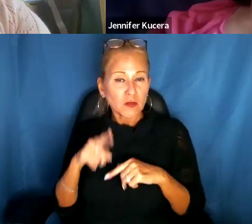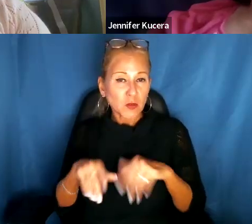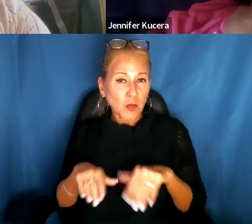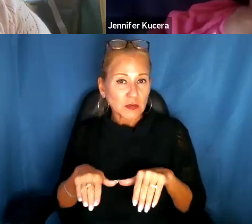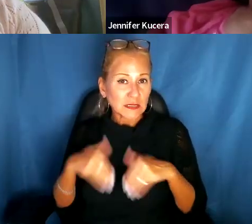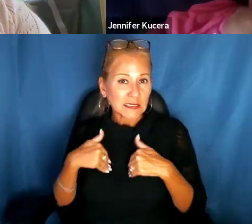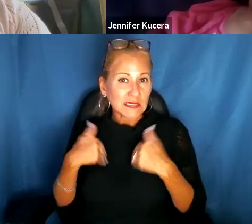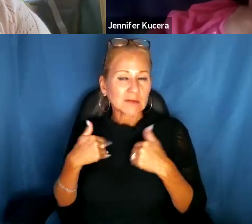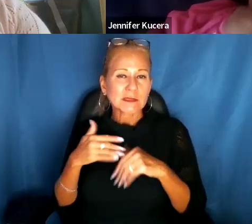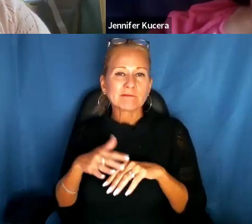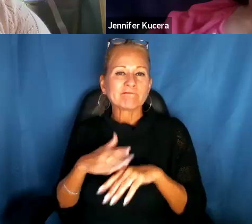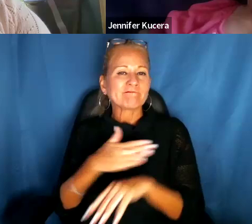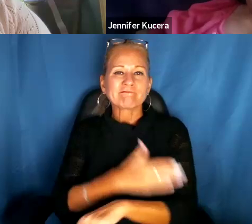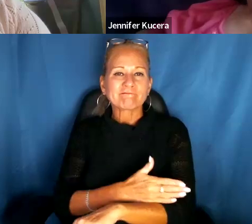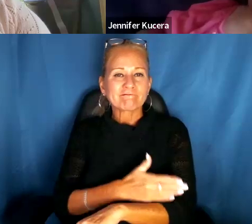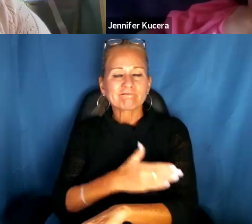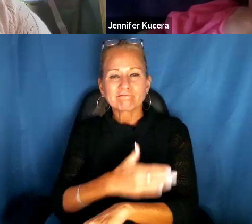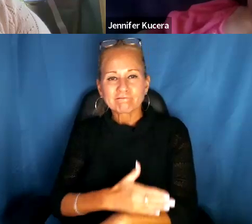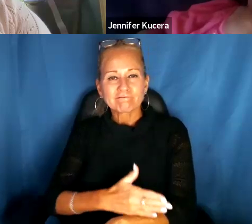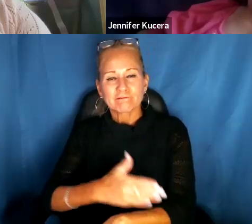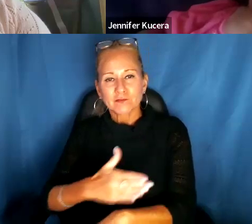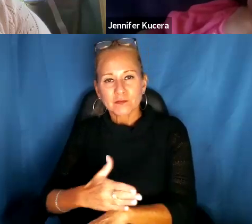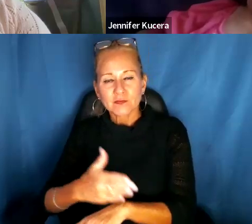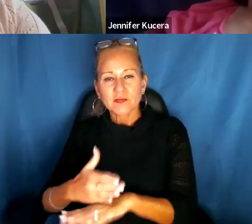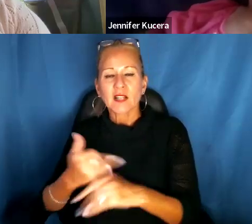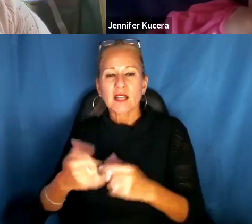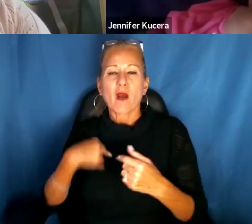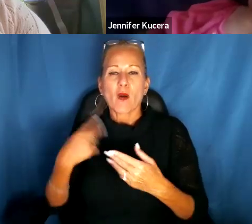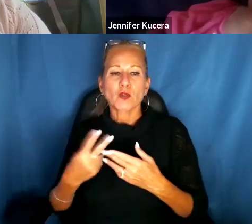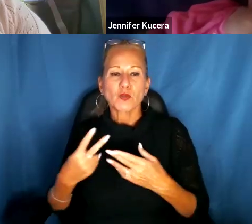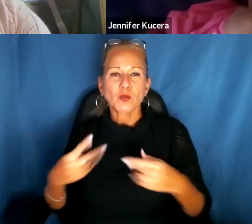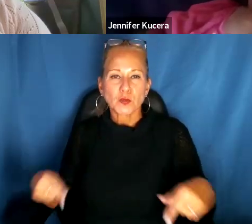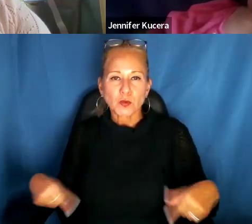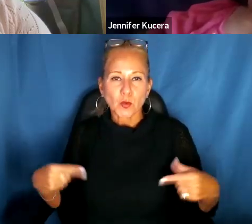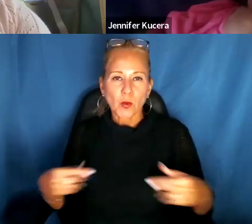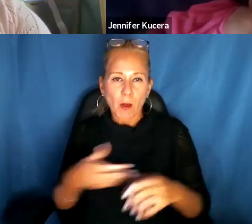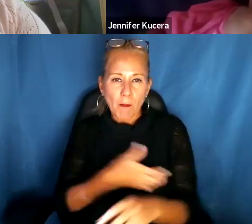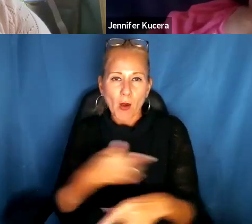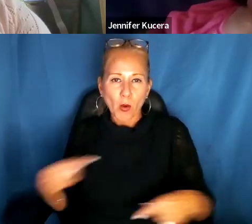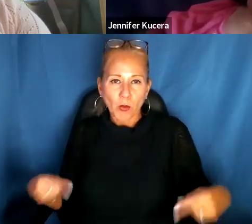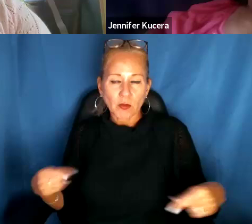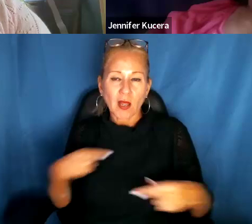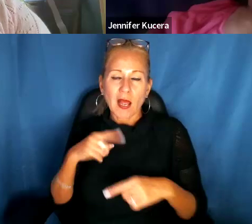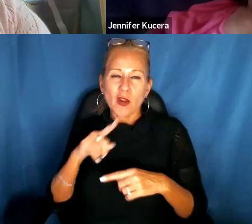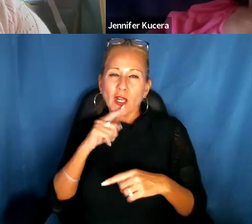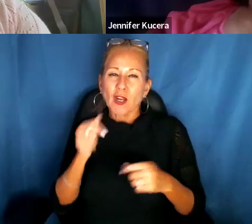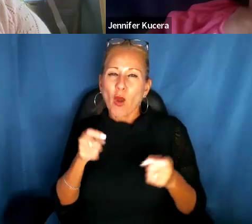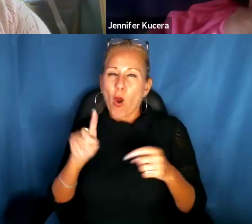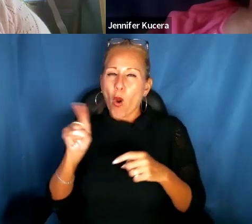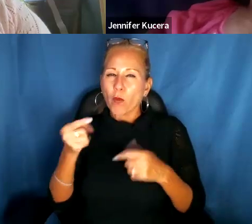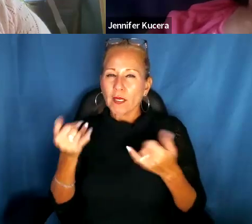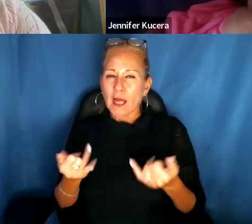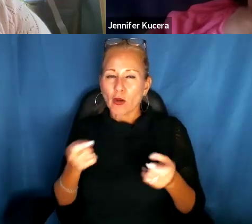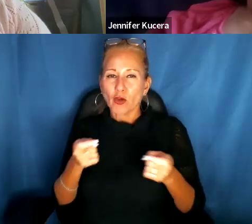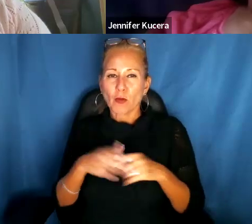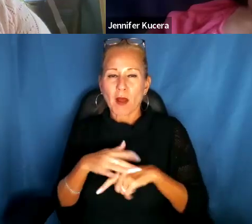is slowly progressed to the point that I do use a pile wheelchair, and I'm really only able to control my left hand from